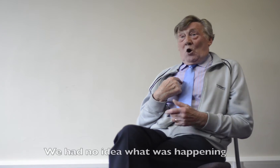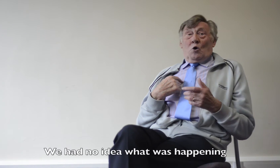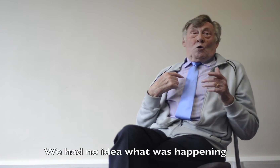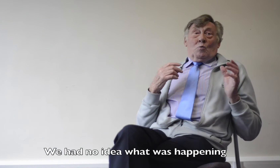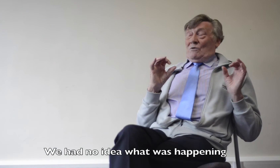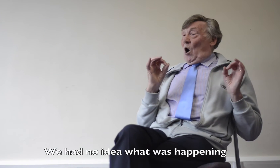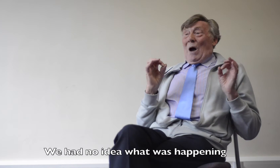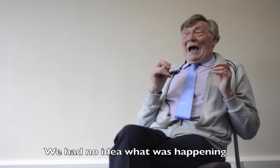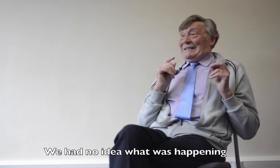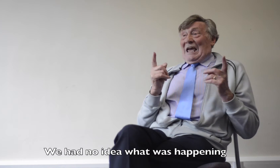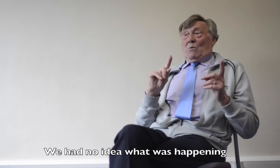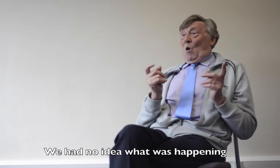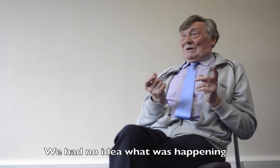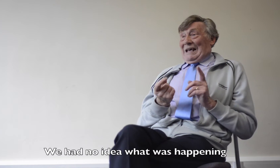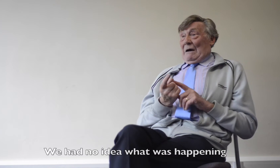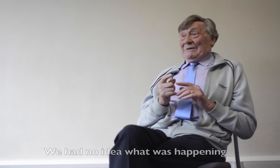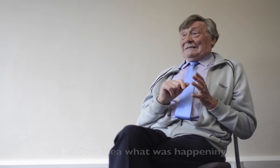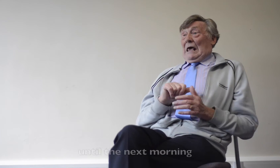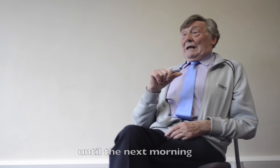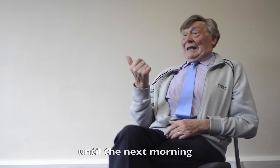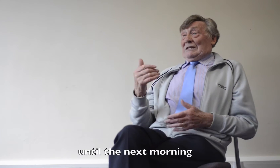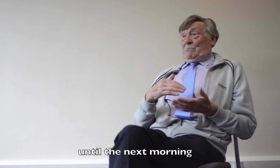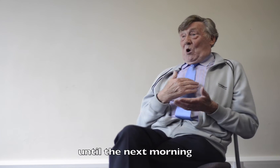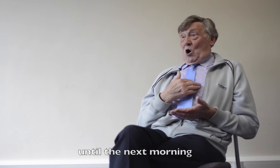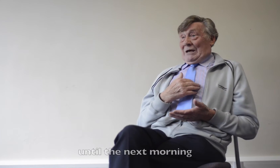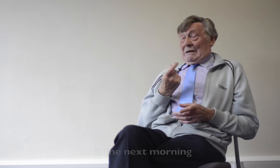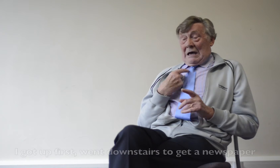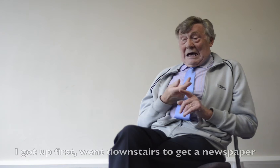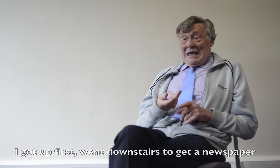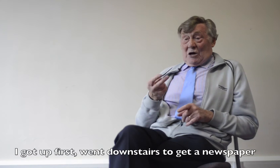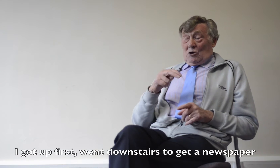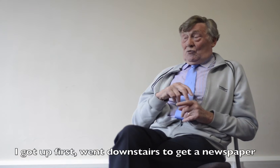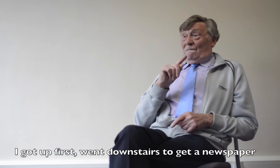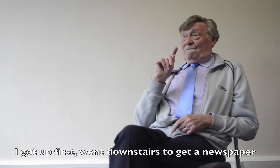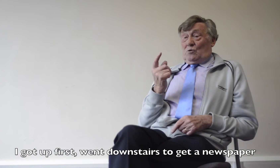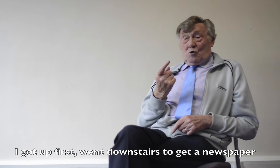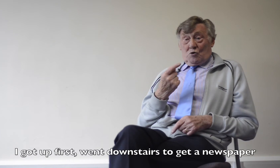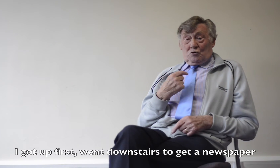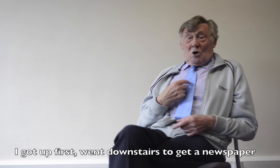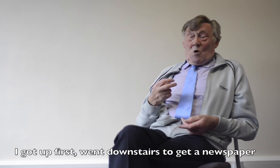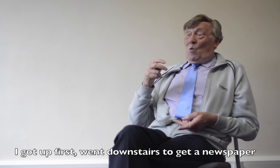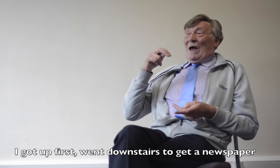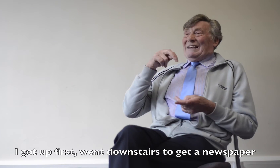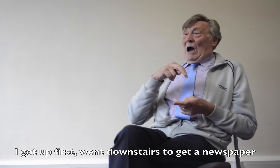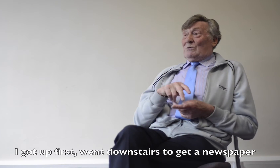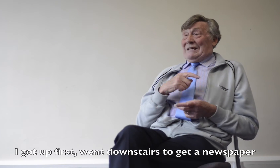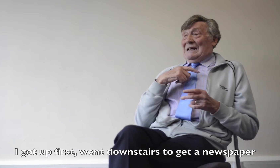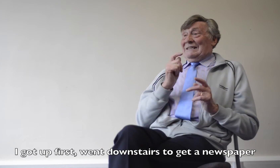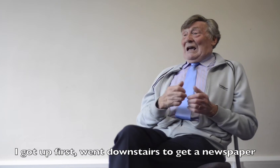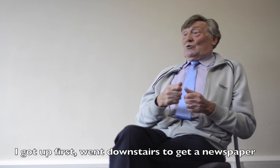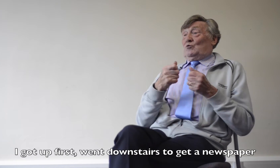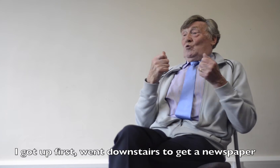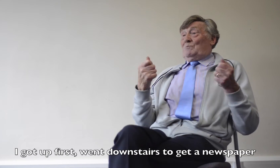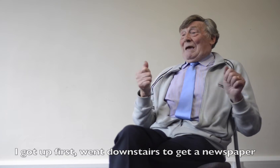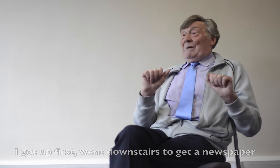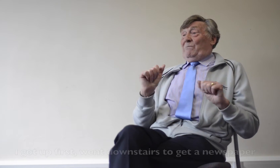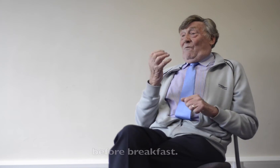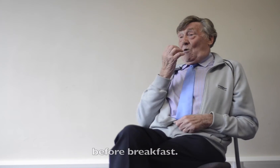with no idea what was that, until the next morning, I got up, went downstairs to get a newspaper for